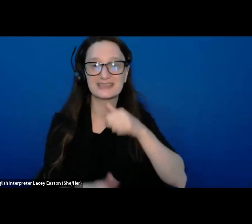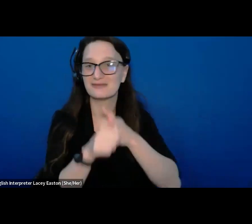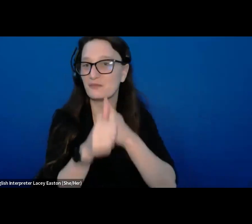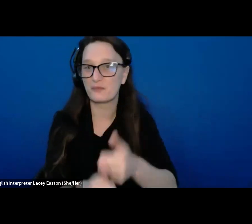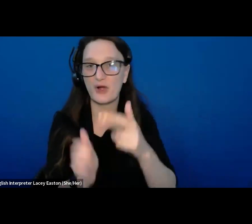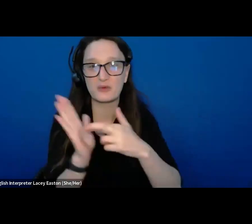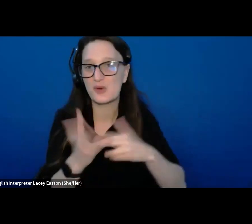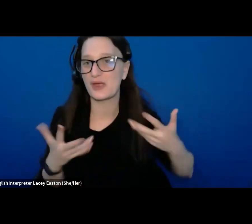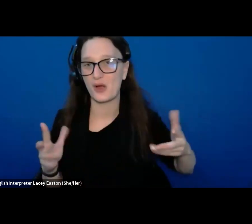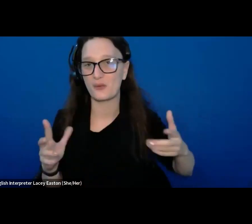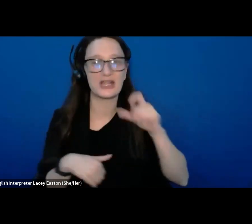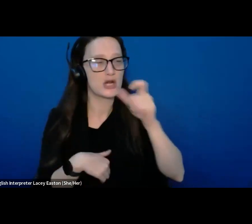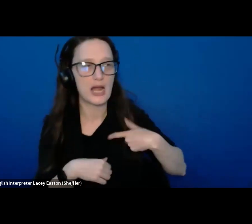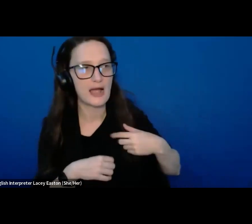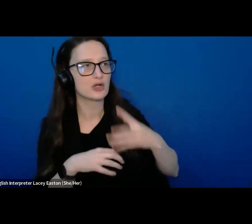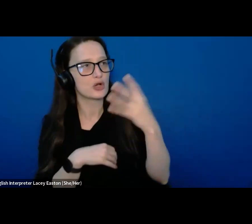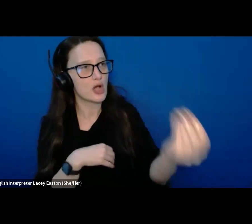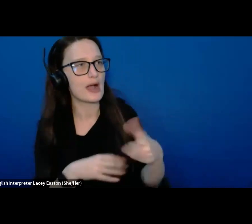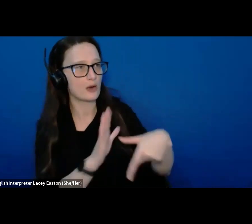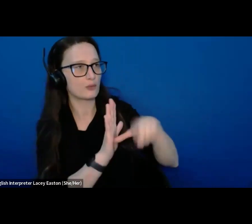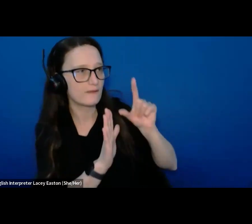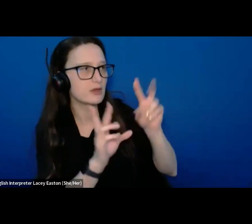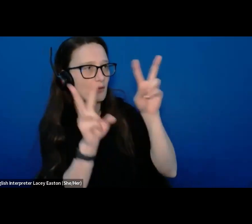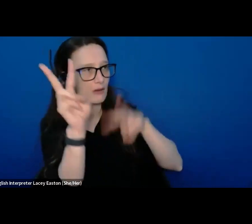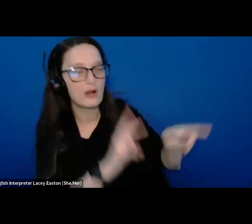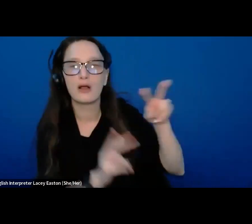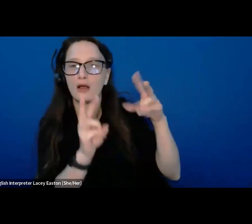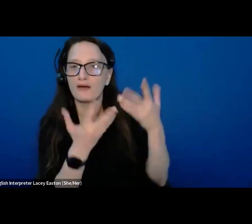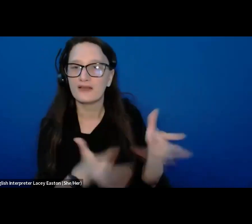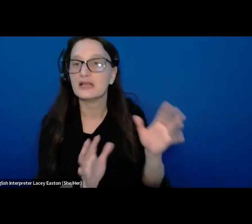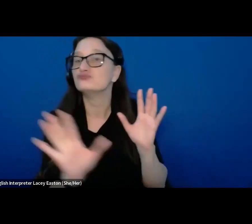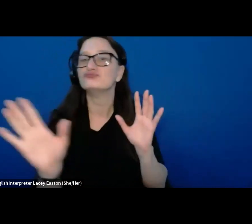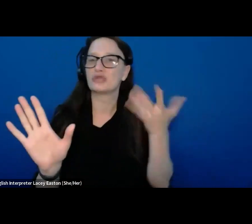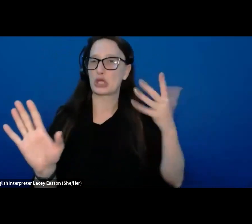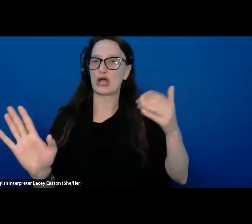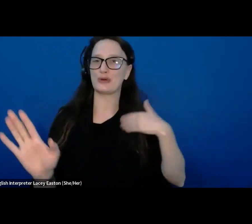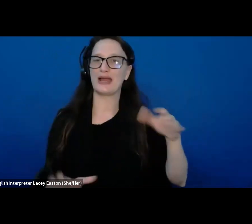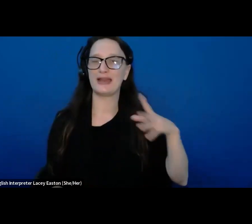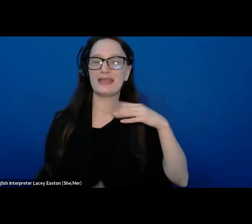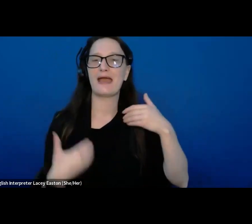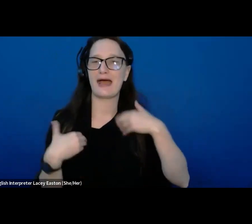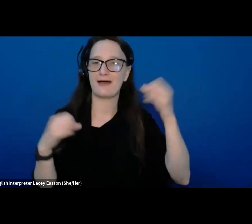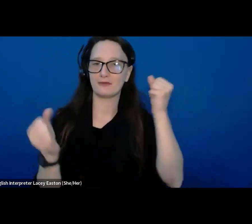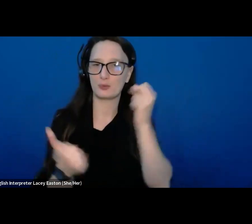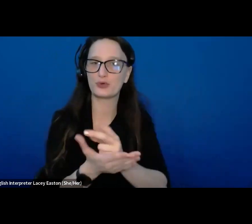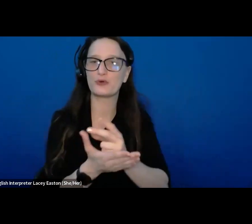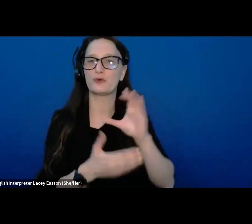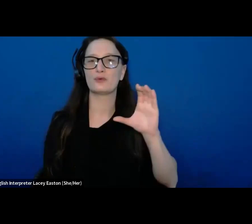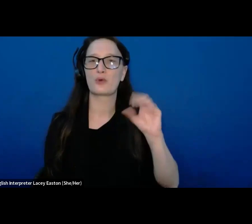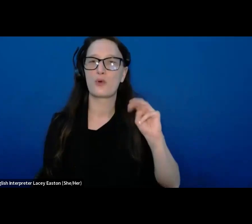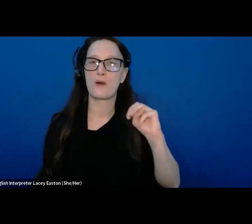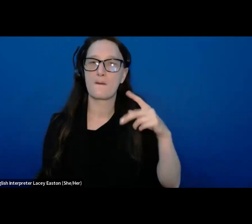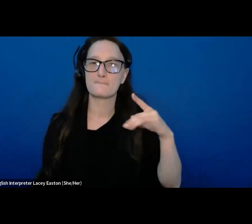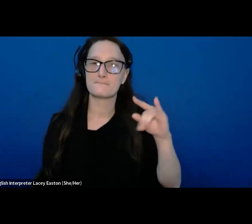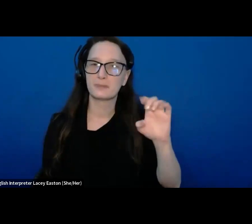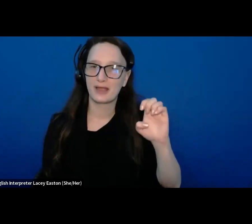go conduct a review of or something like that. Those vendors already got that compliance through the vendorization and the work done by the community services specialists.